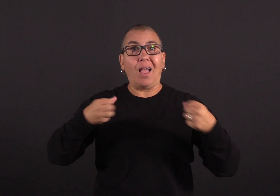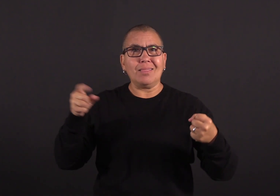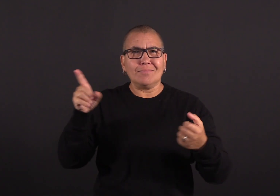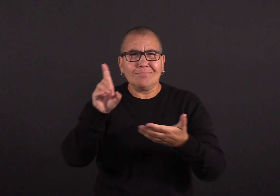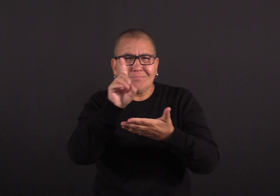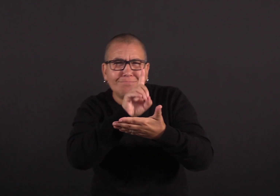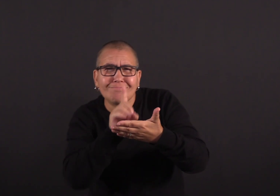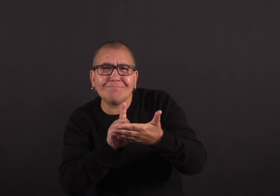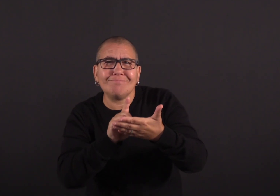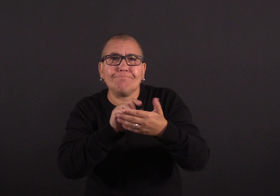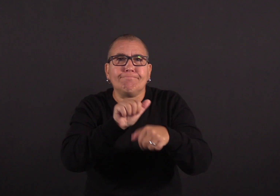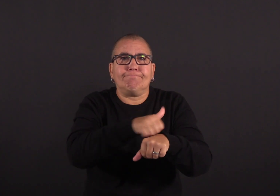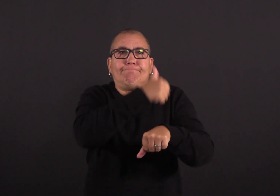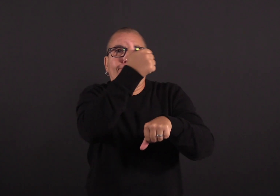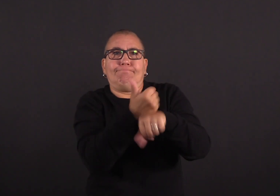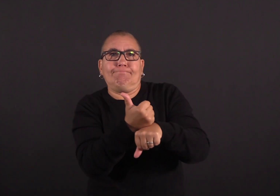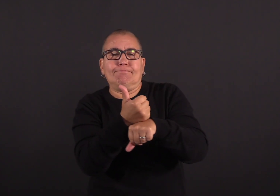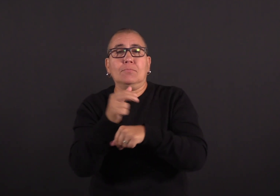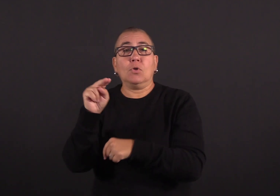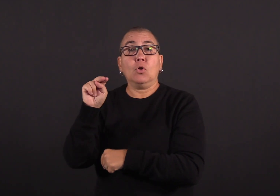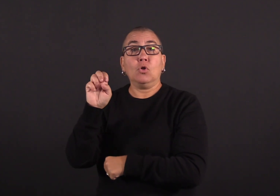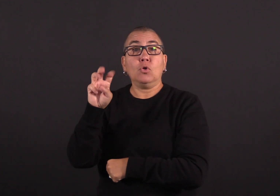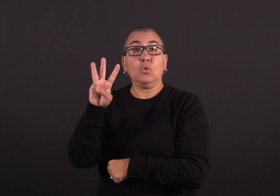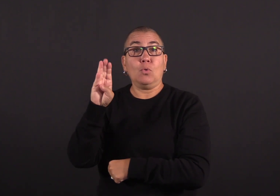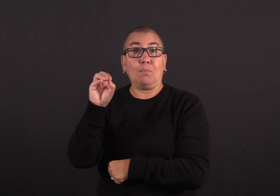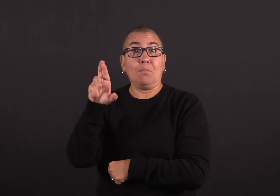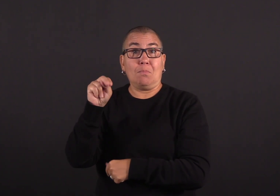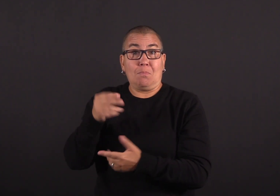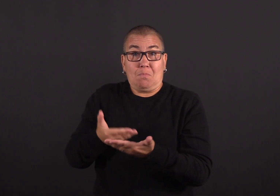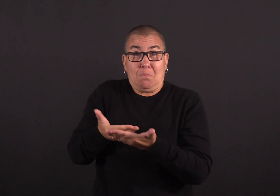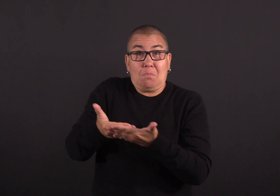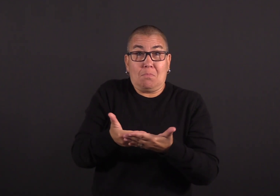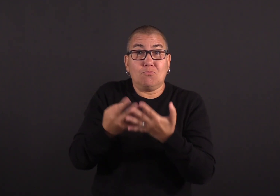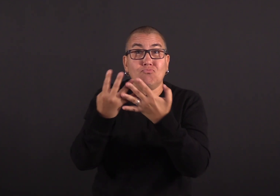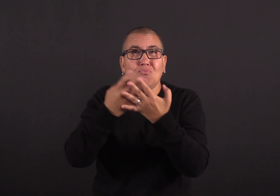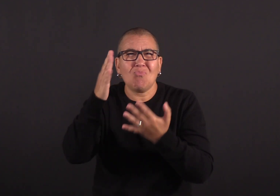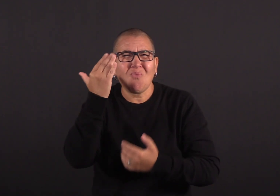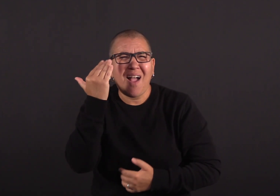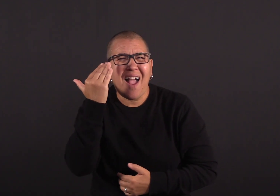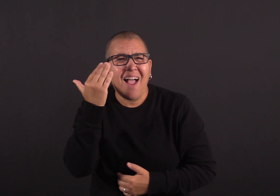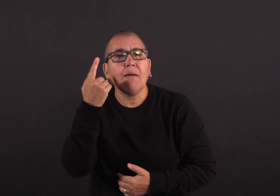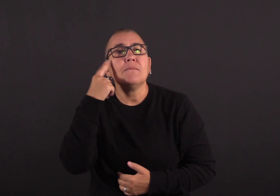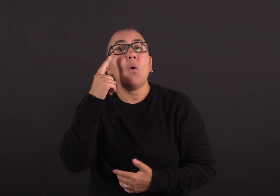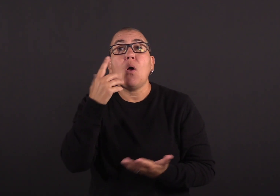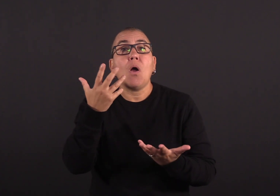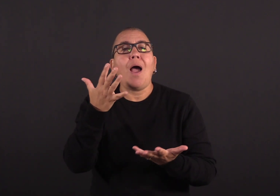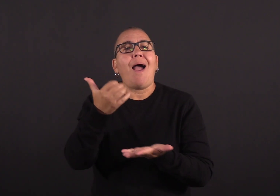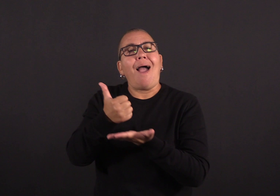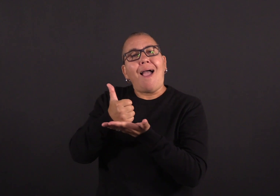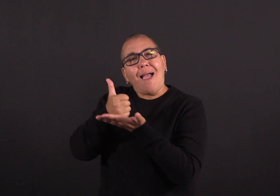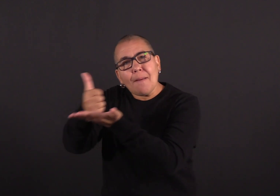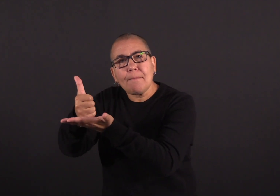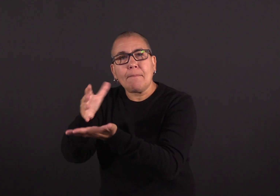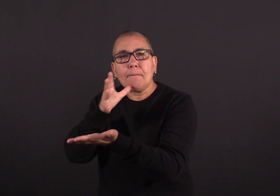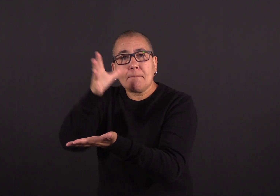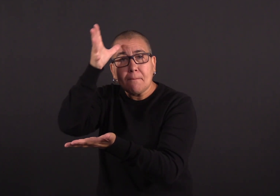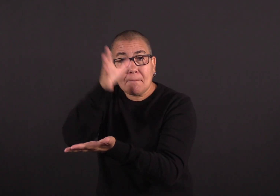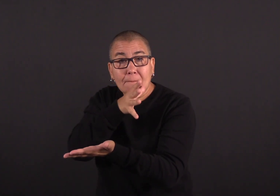Newborn screening is a public health practice designed to help parents and healthcare